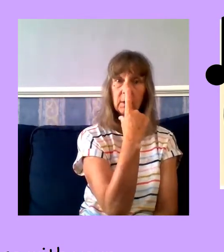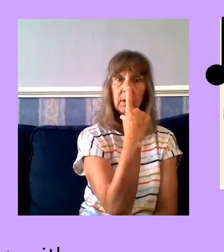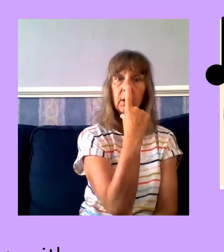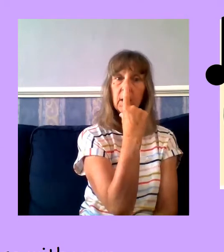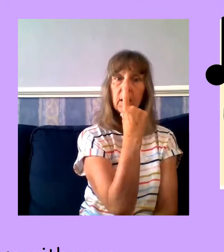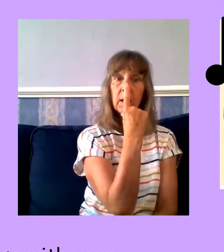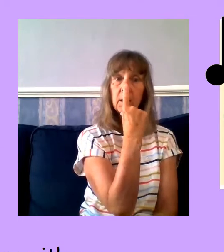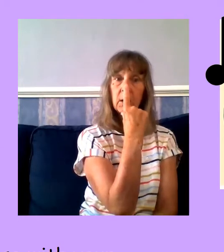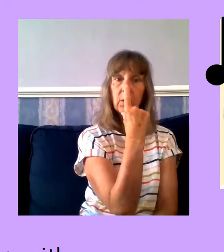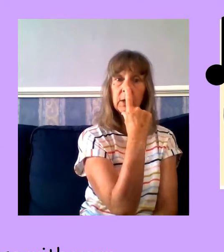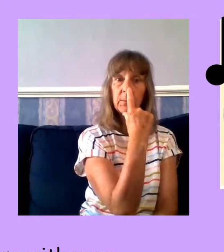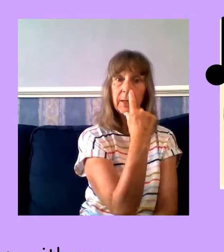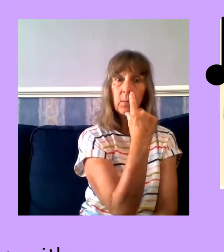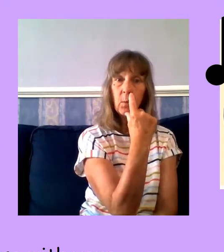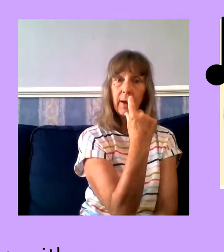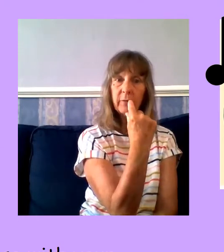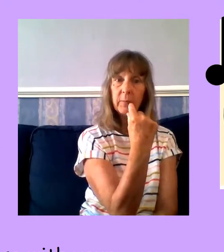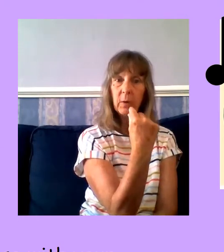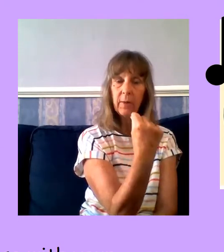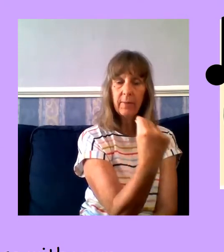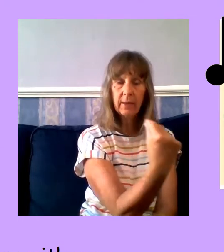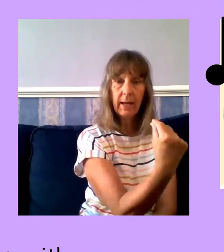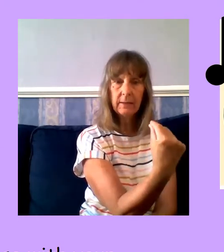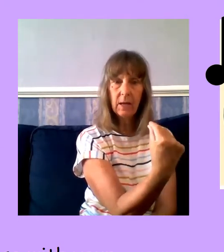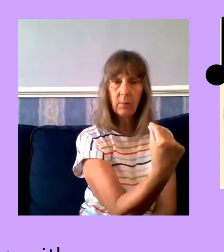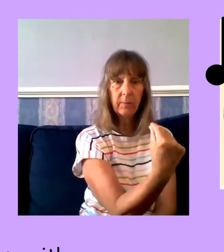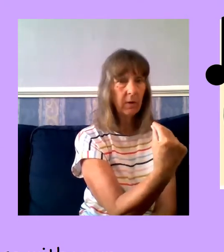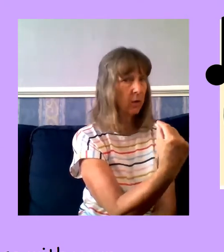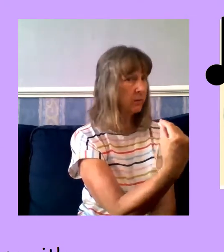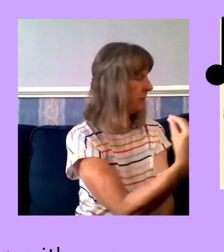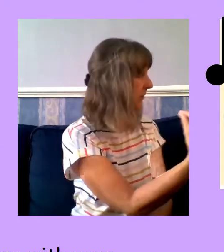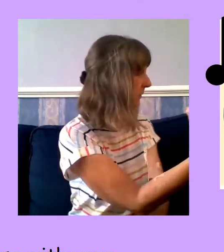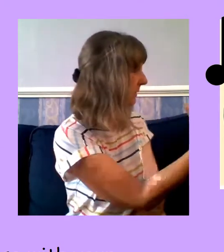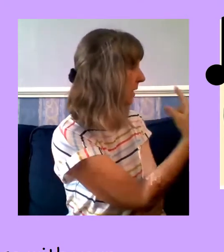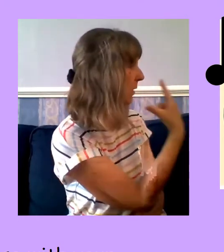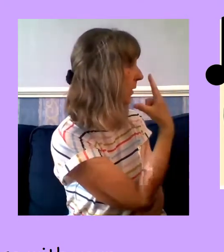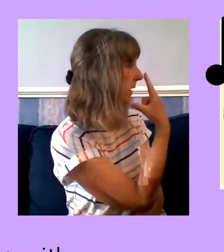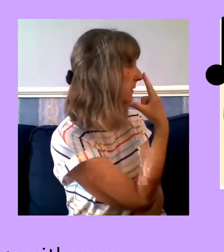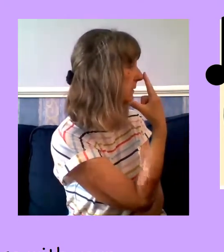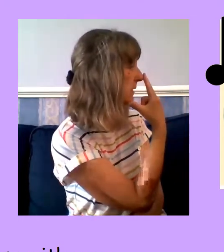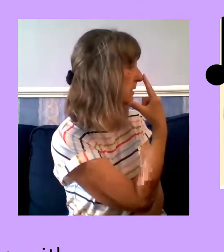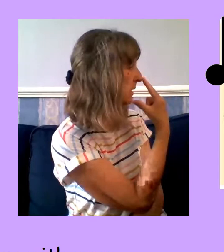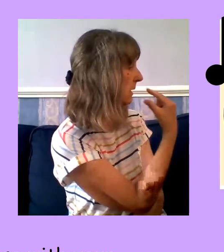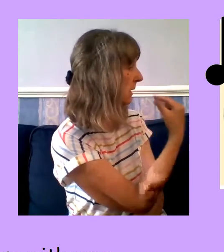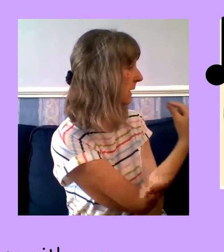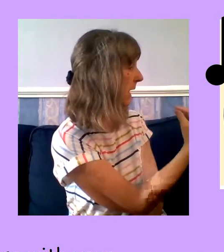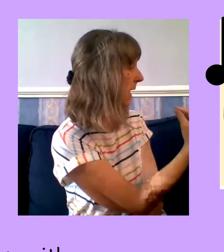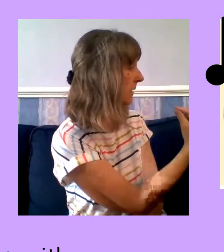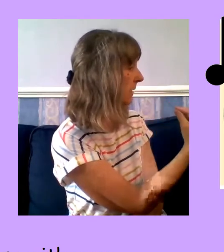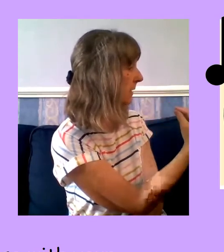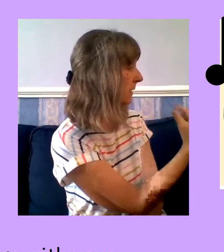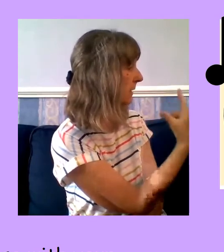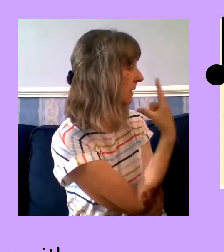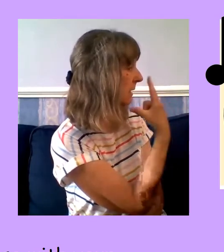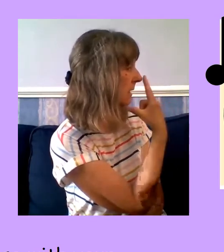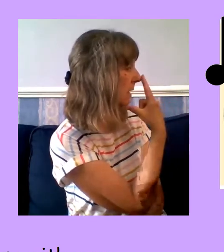nose, you're going to bring them away from you and then end up with them closing. So do it sideways.